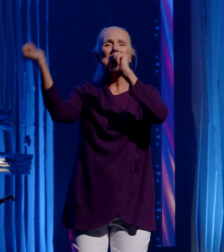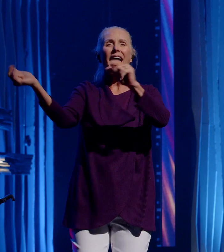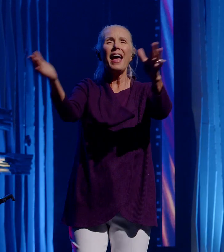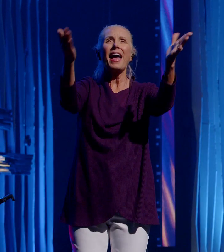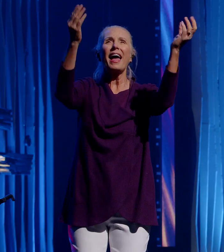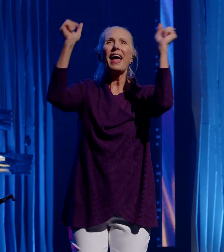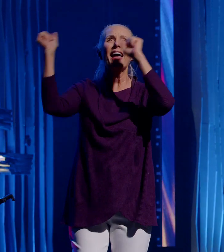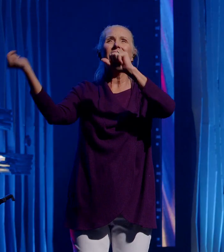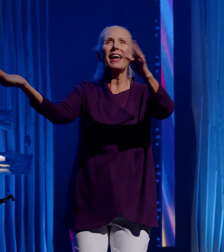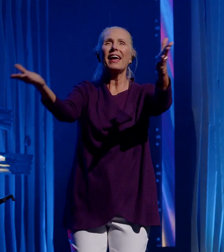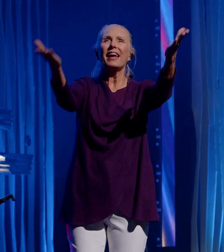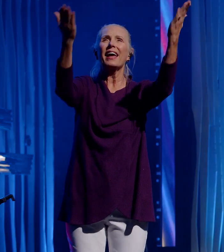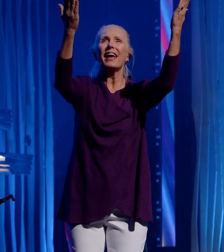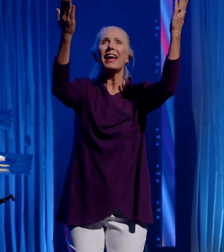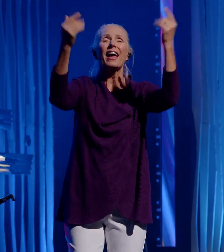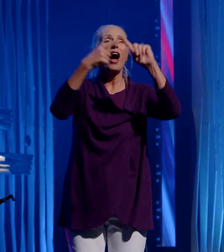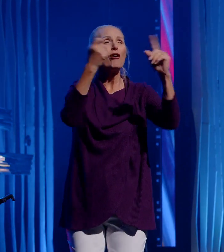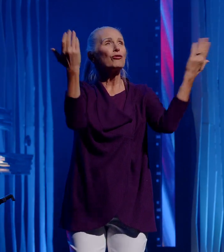Yeah. Out of the